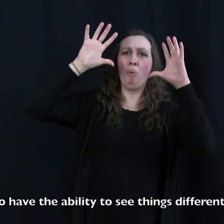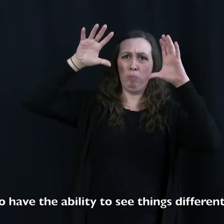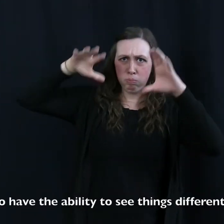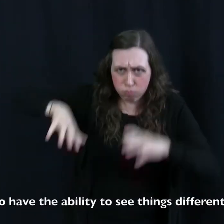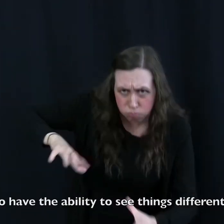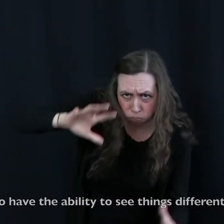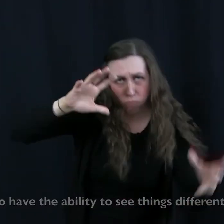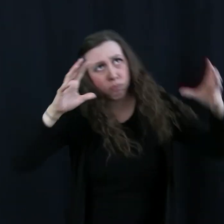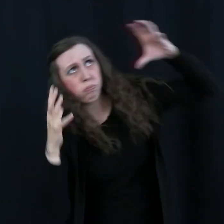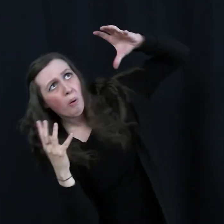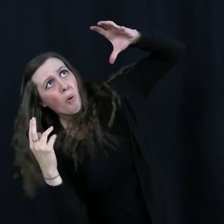differently.